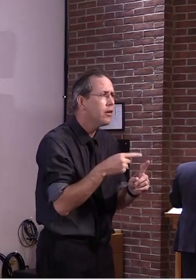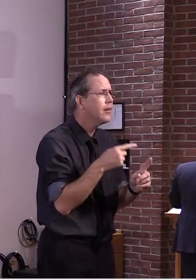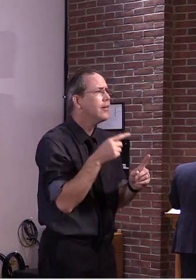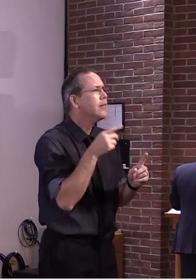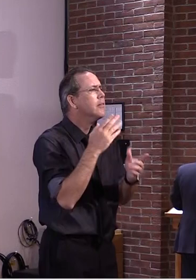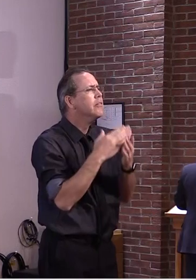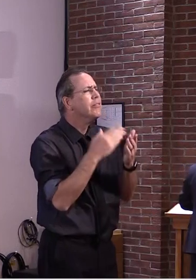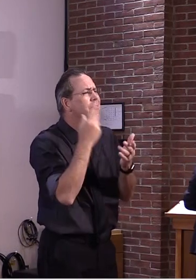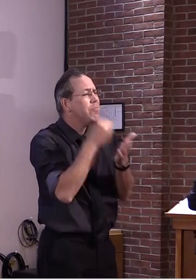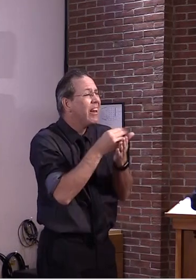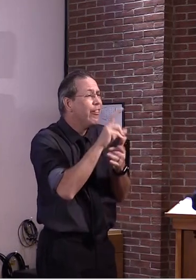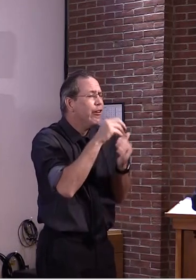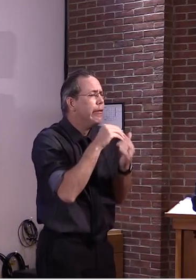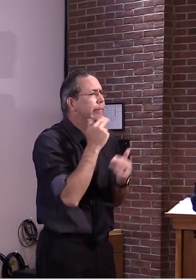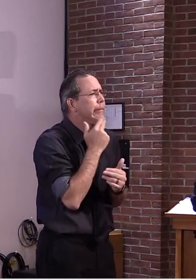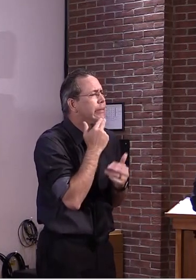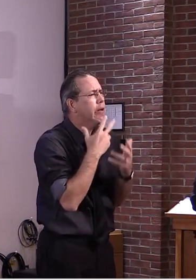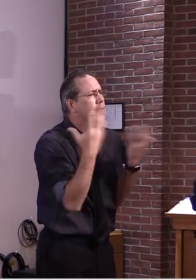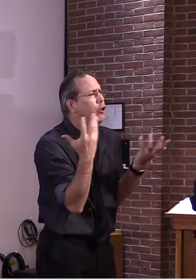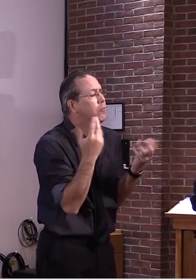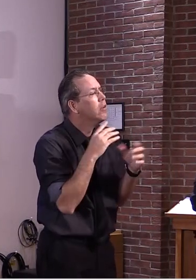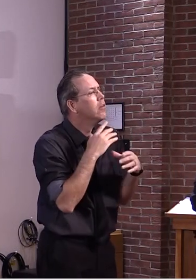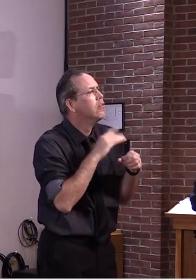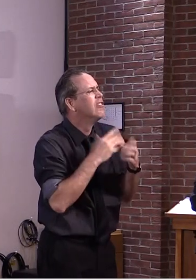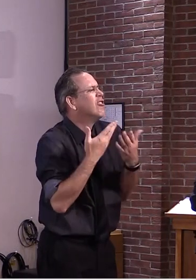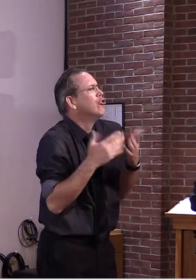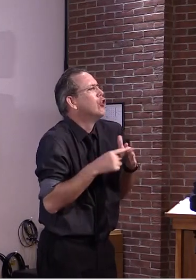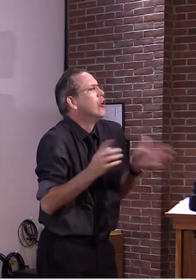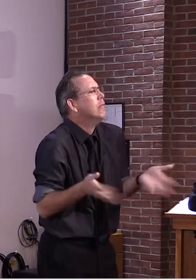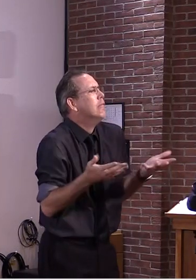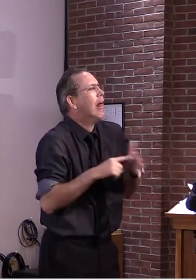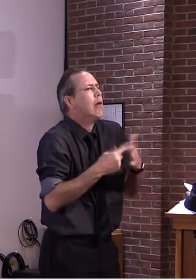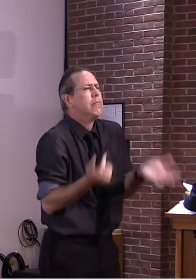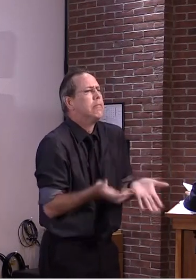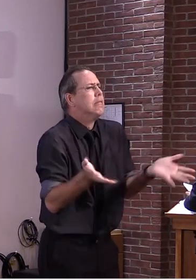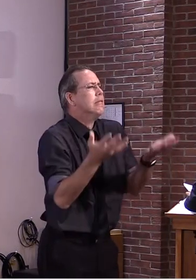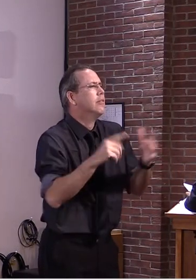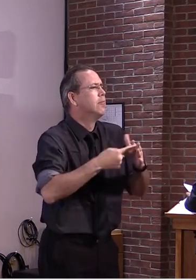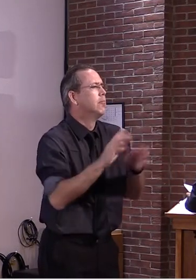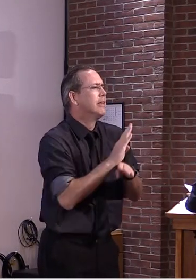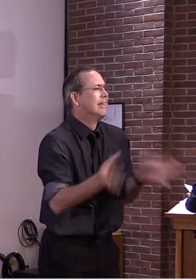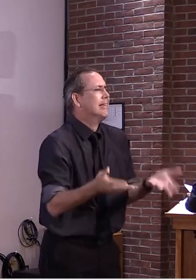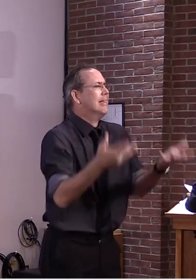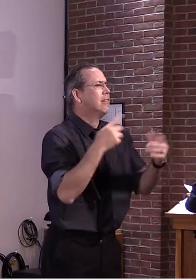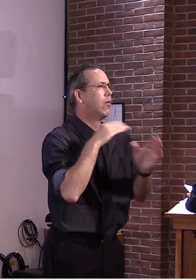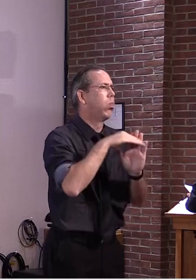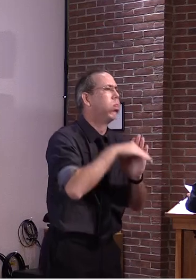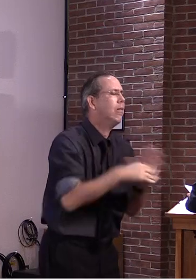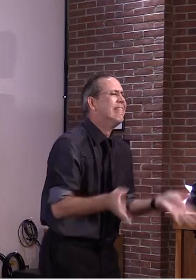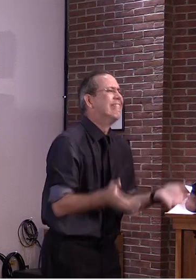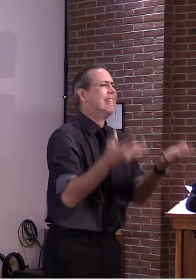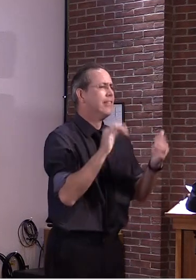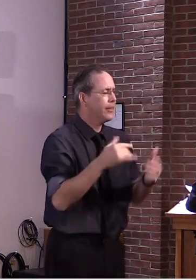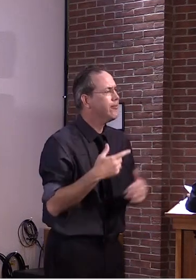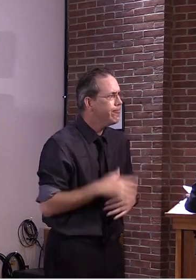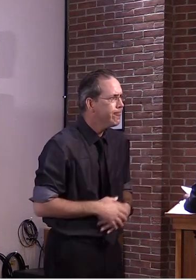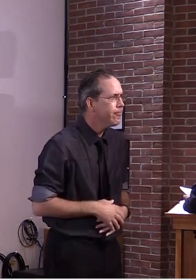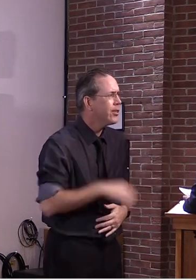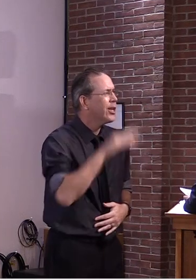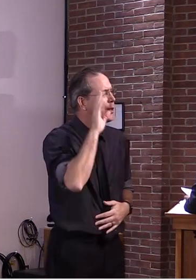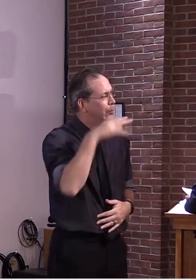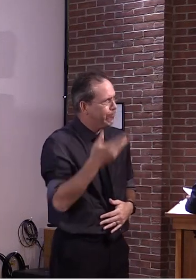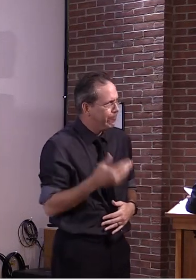it's a start. Now, as I'm sure we're all aware, today is the first day of school.